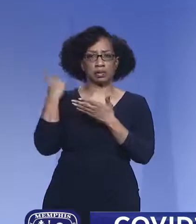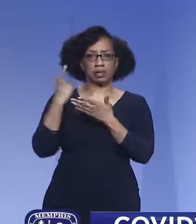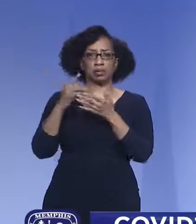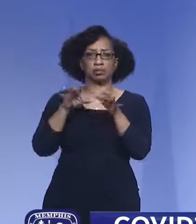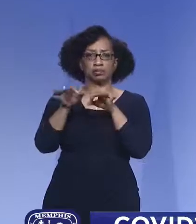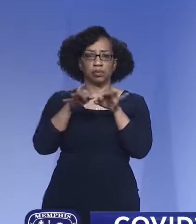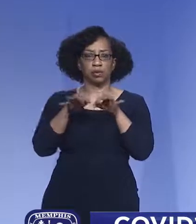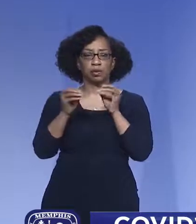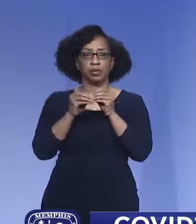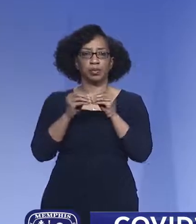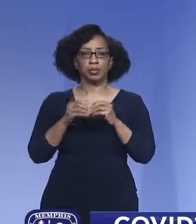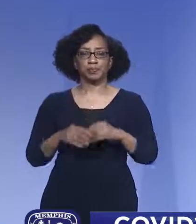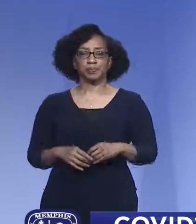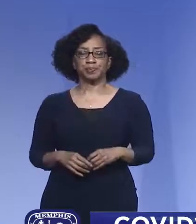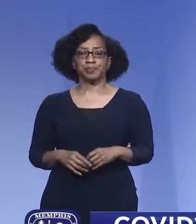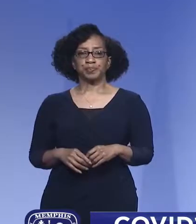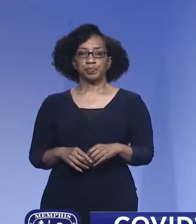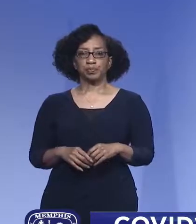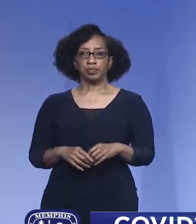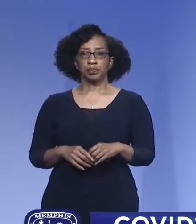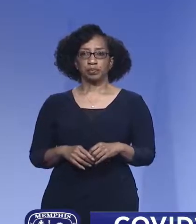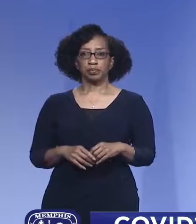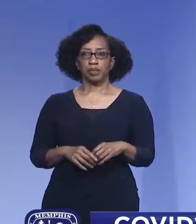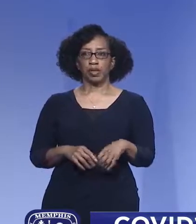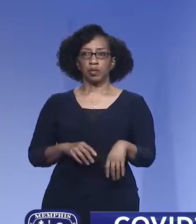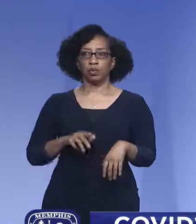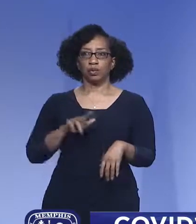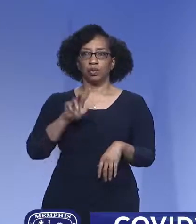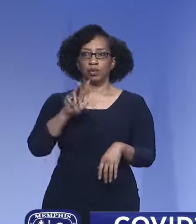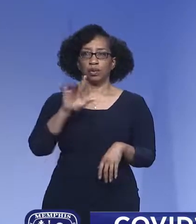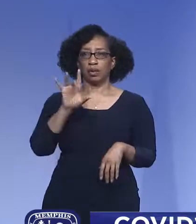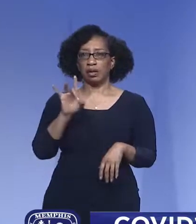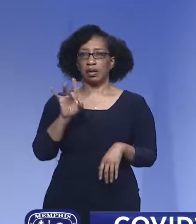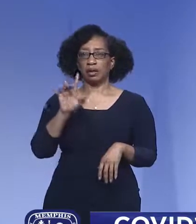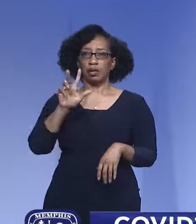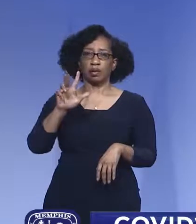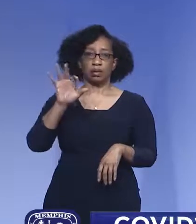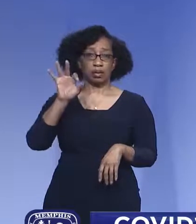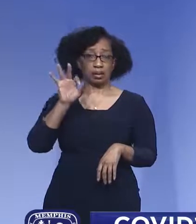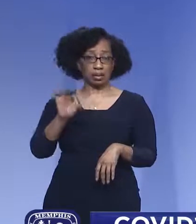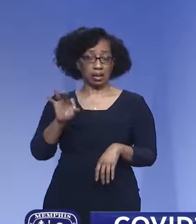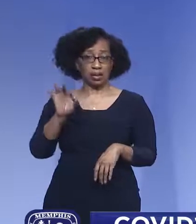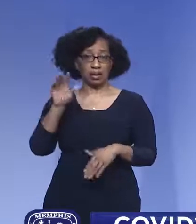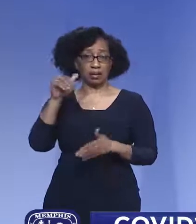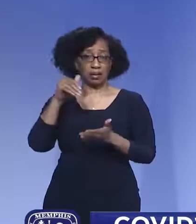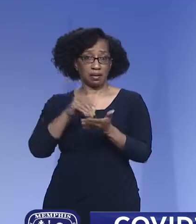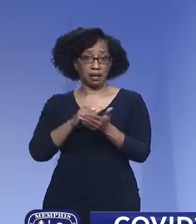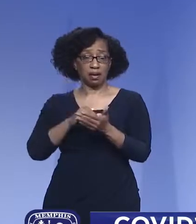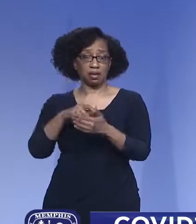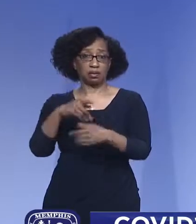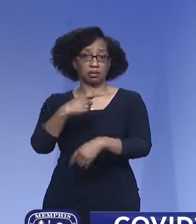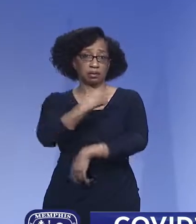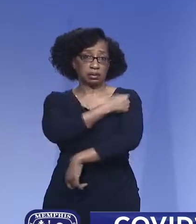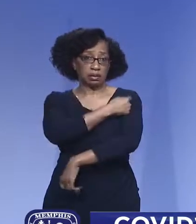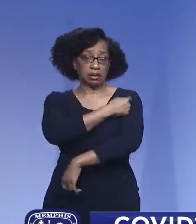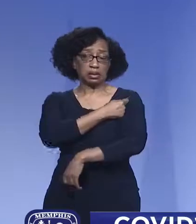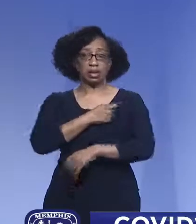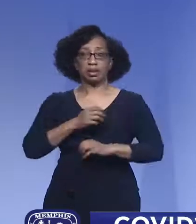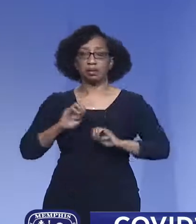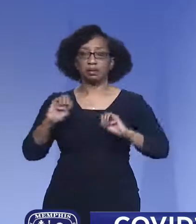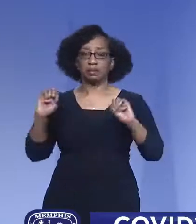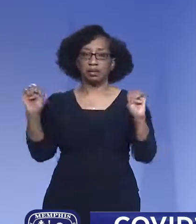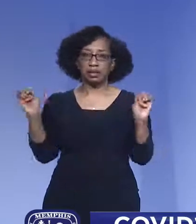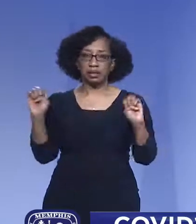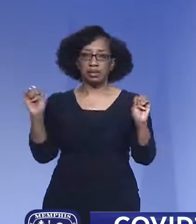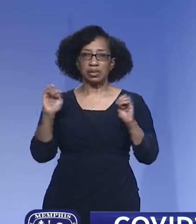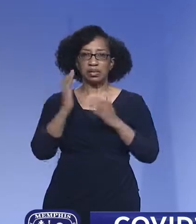uptick. We've been as high as 38,000, 39,000 when we had a lot of community-based pods. We hit the Easter holiday, and so we're still coming off